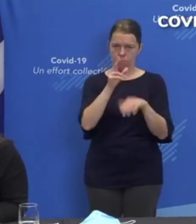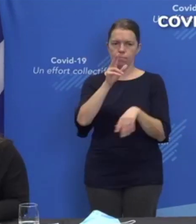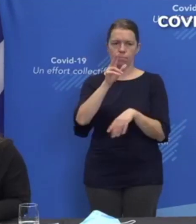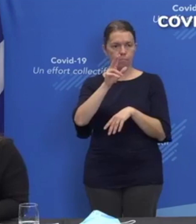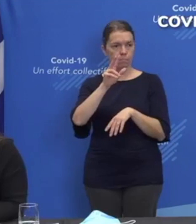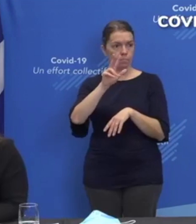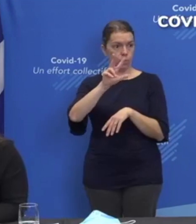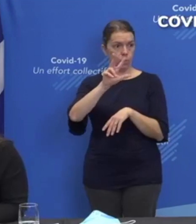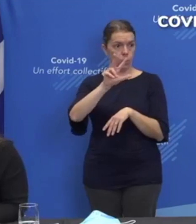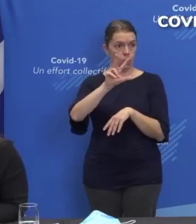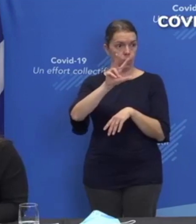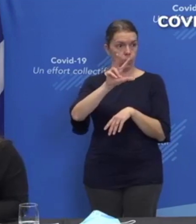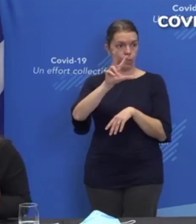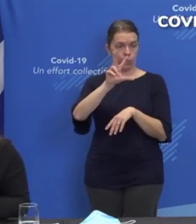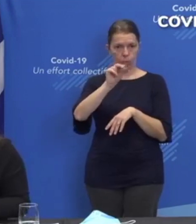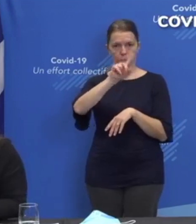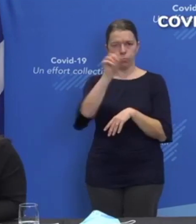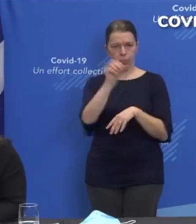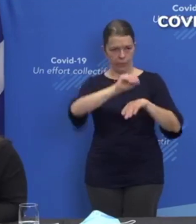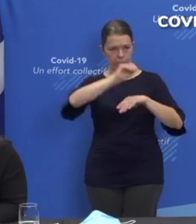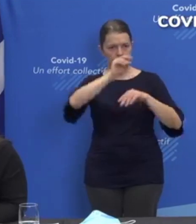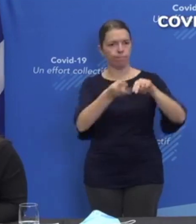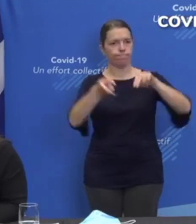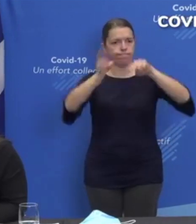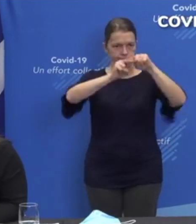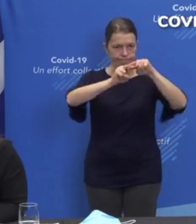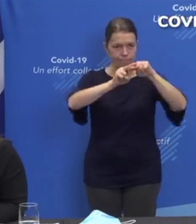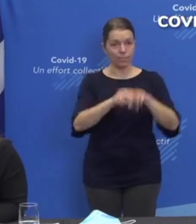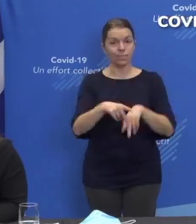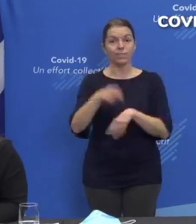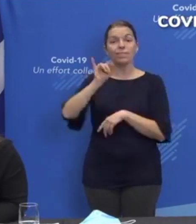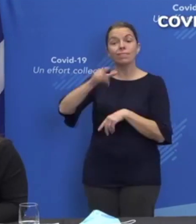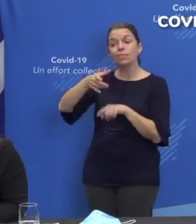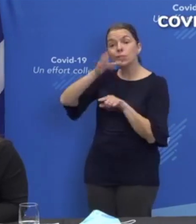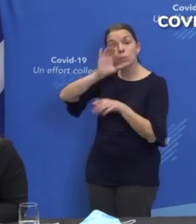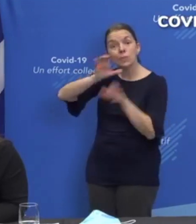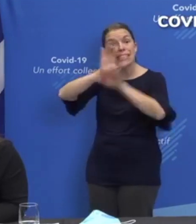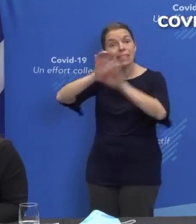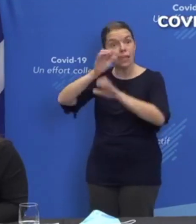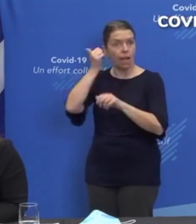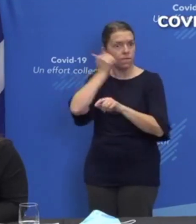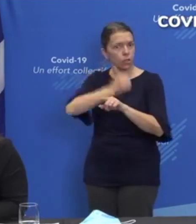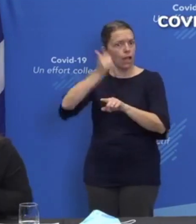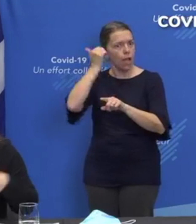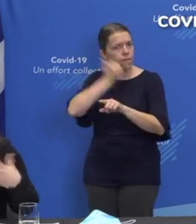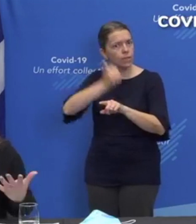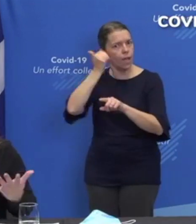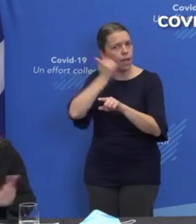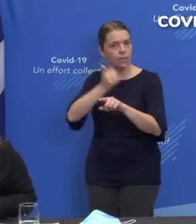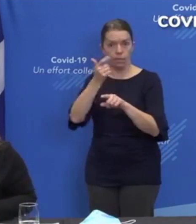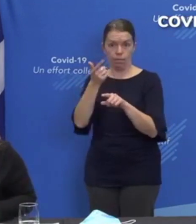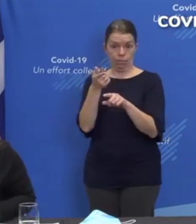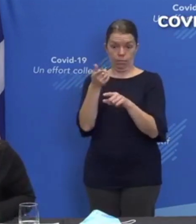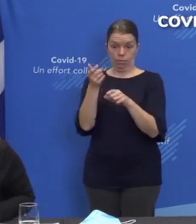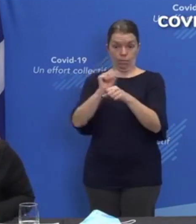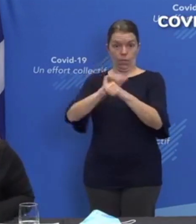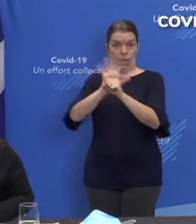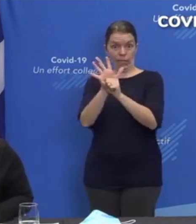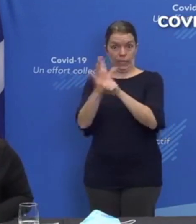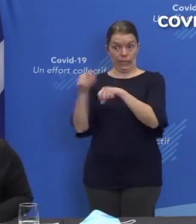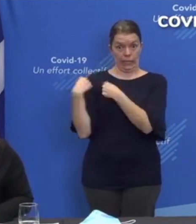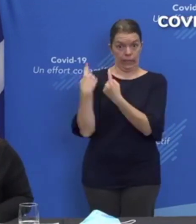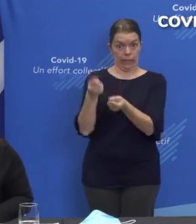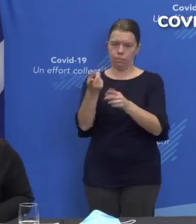also almost double. The percentage has almost doubled. We see the same thing for